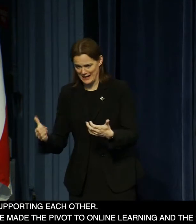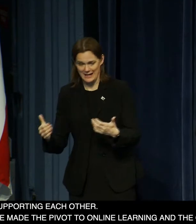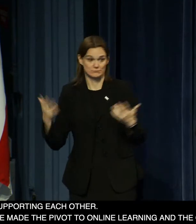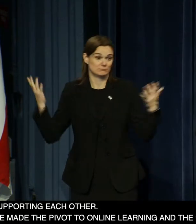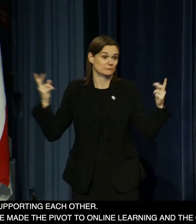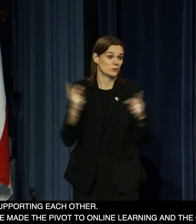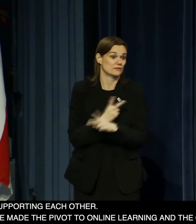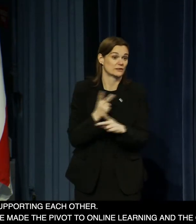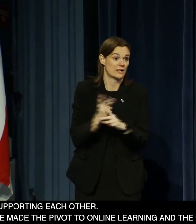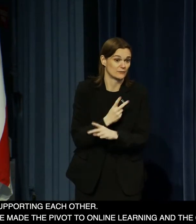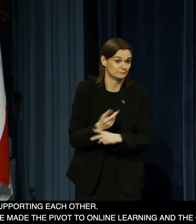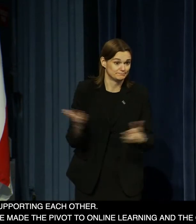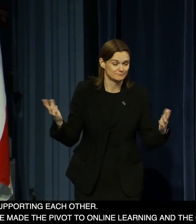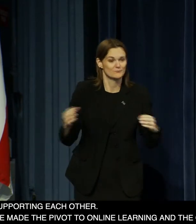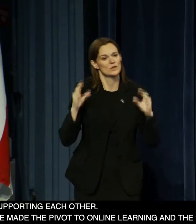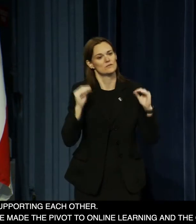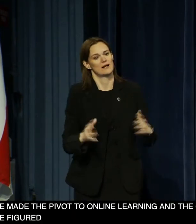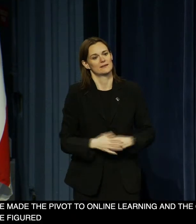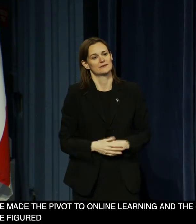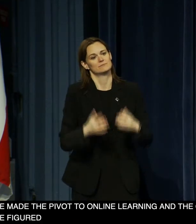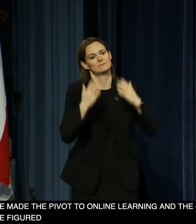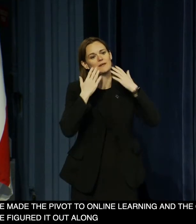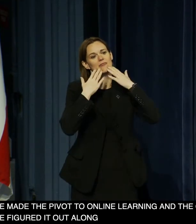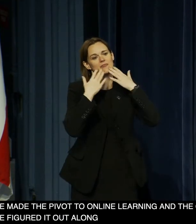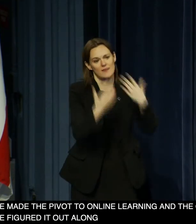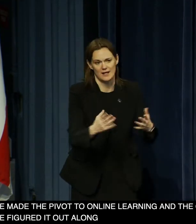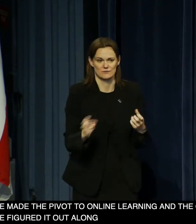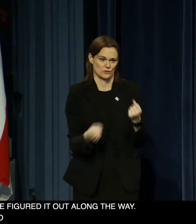Tony Castro Montague.